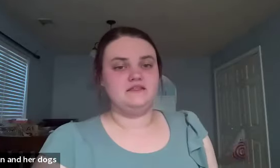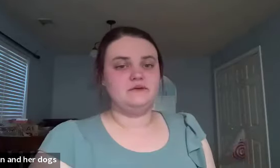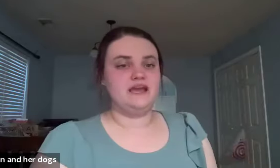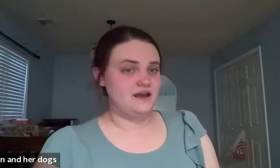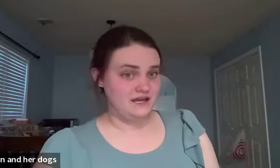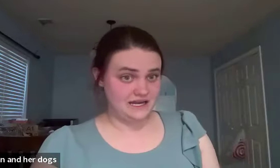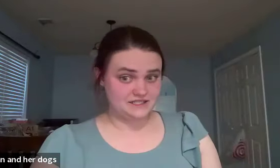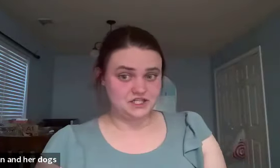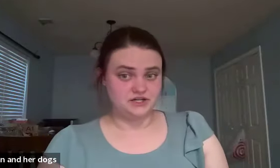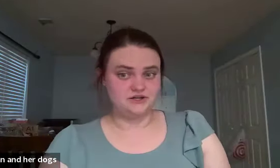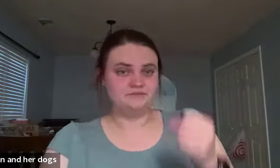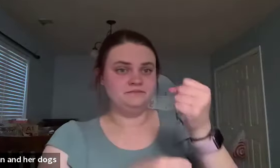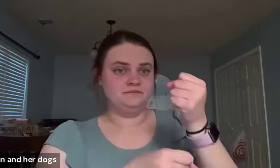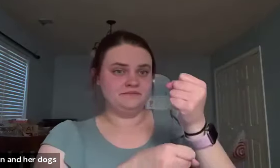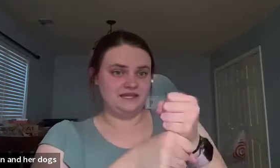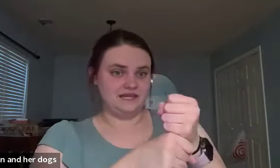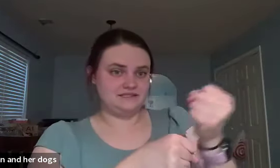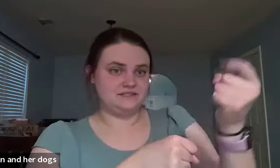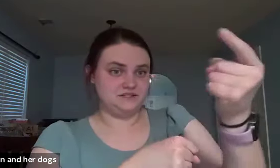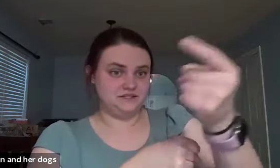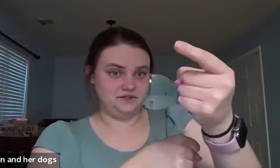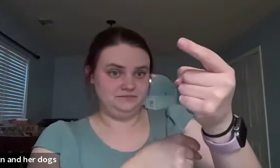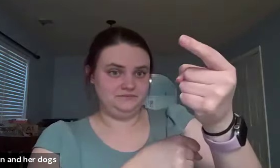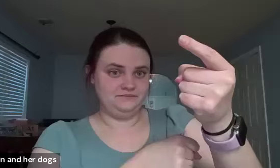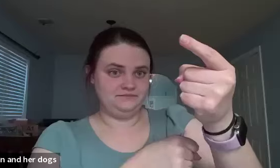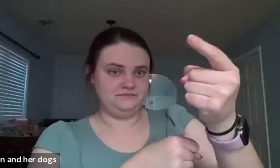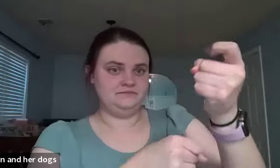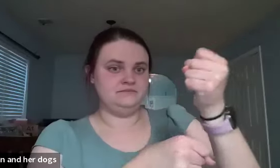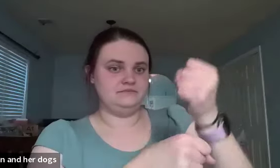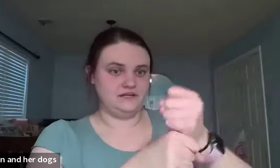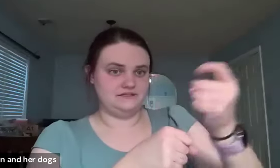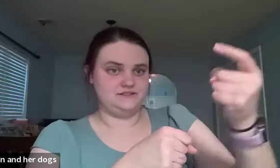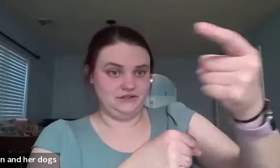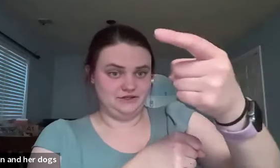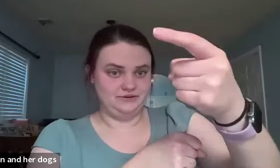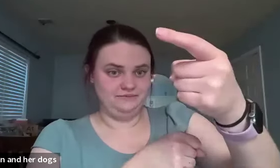Okay, then we had next year, next year, next year,